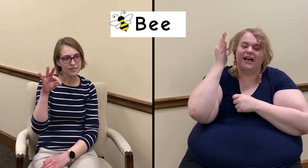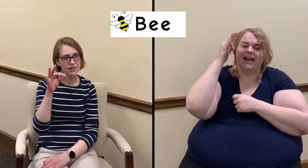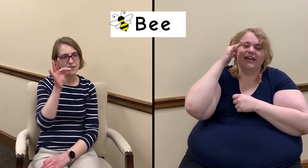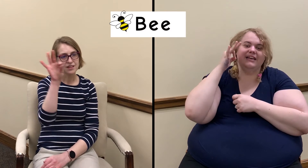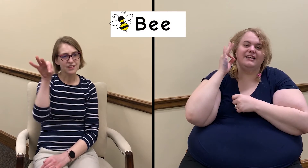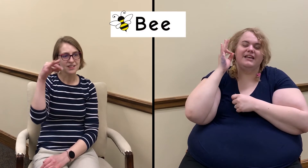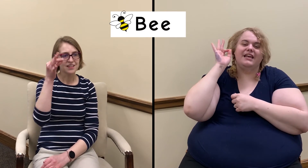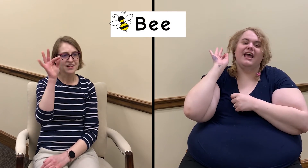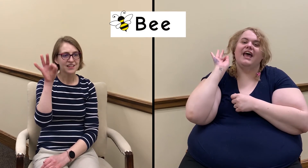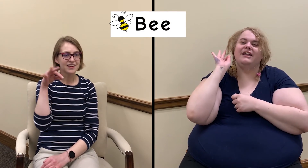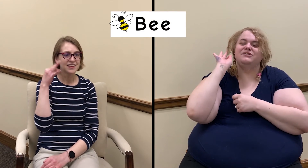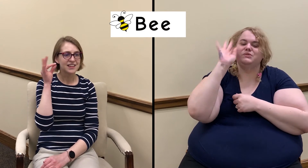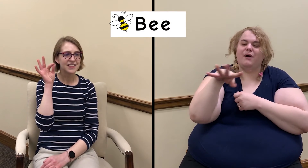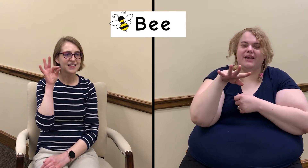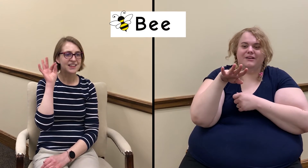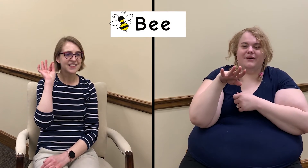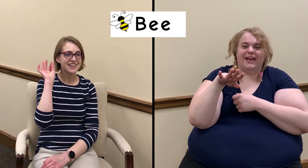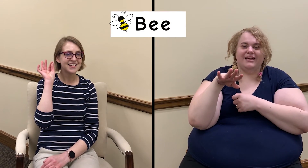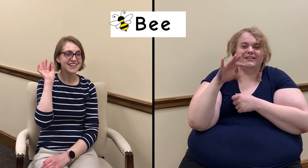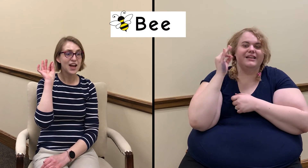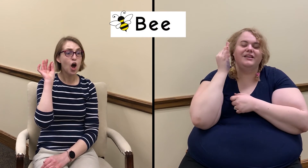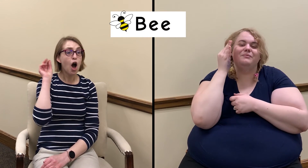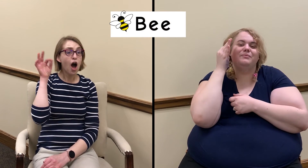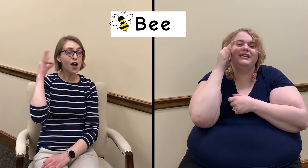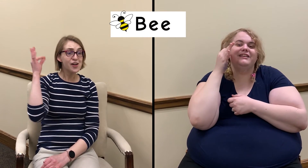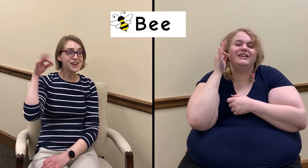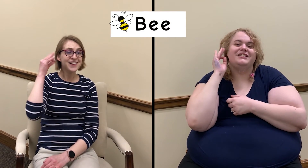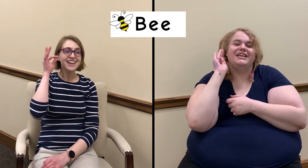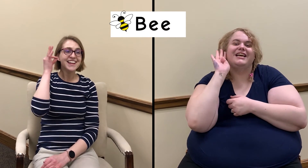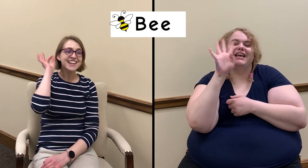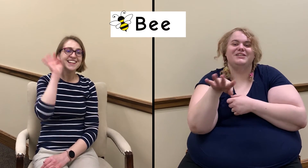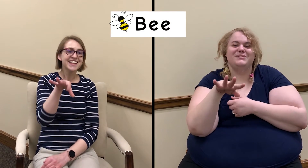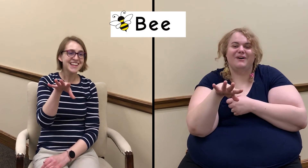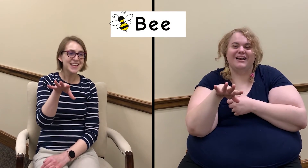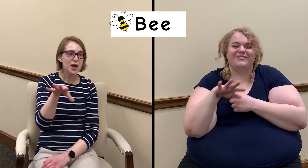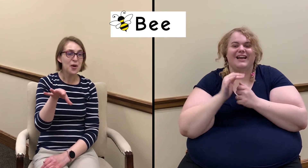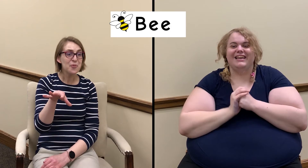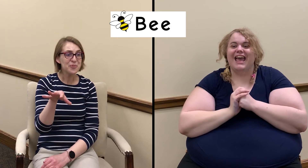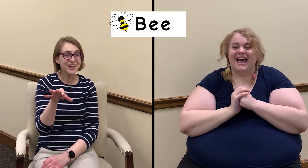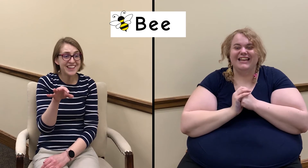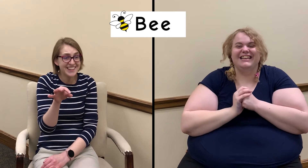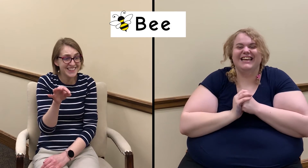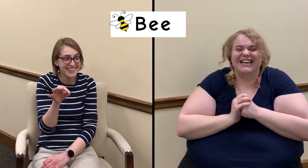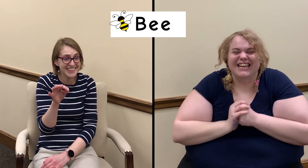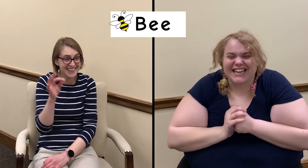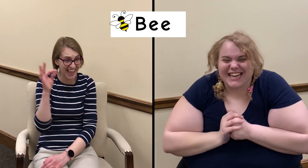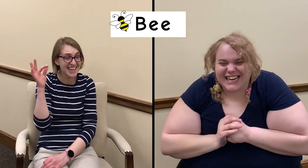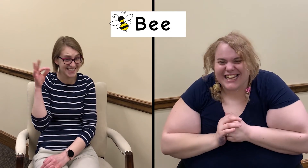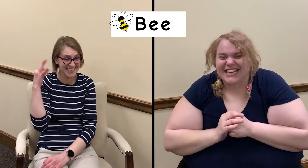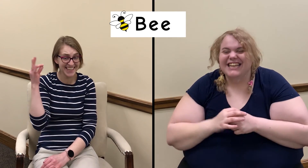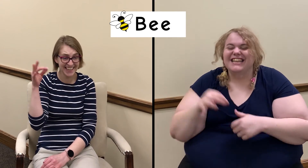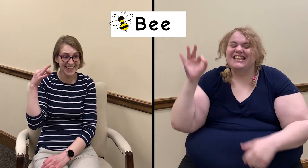fly and you swat it away. Like you put it near your cheek and you swat it away. Yeah.